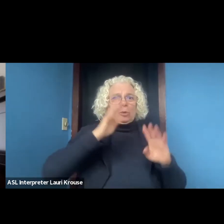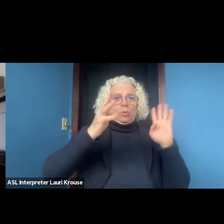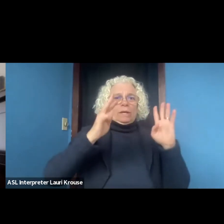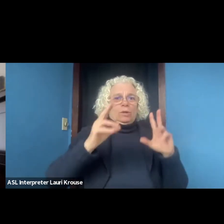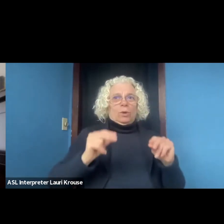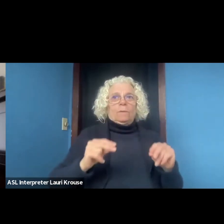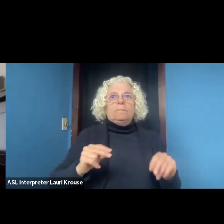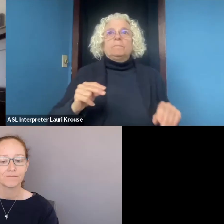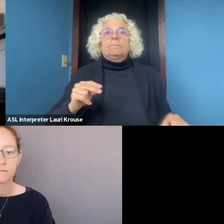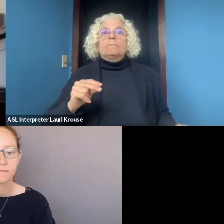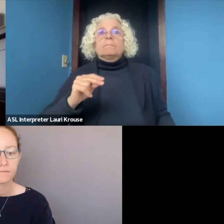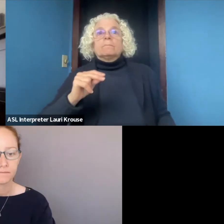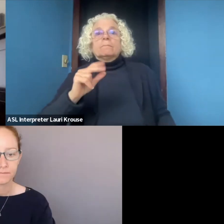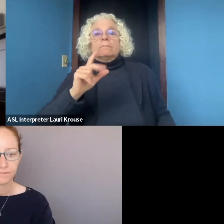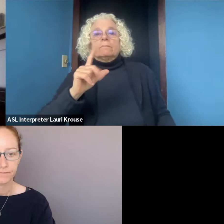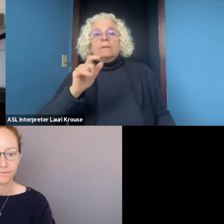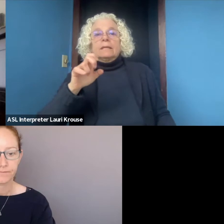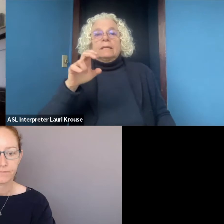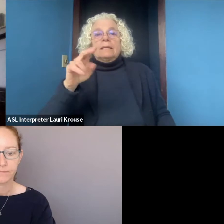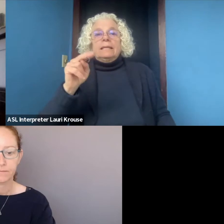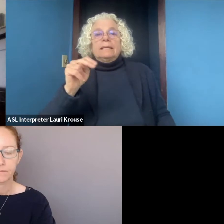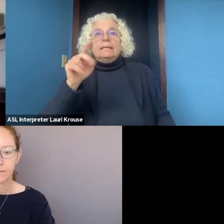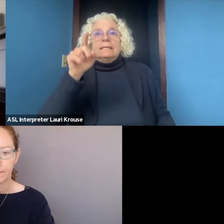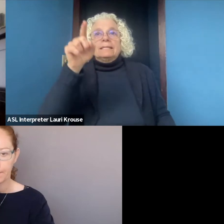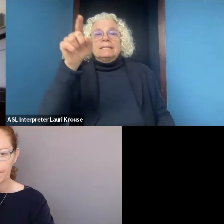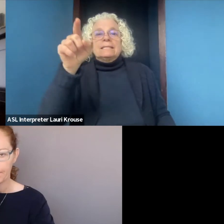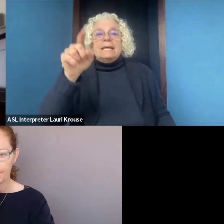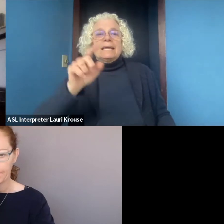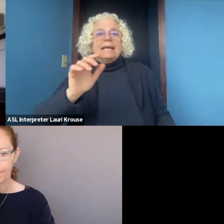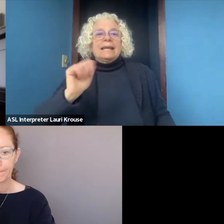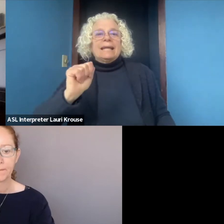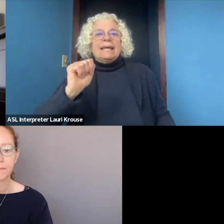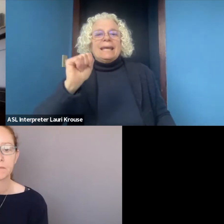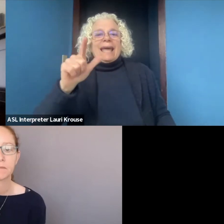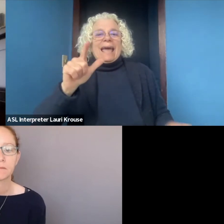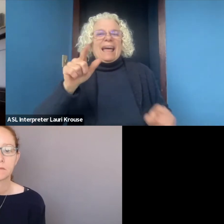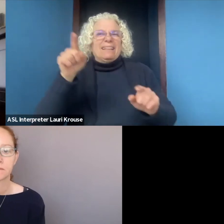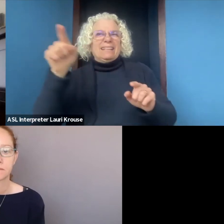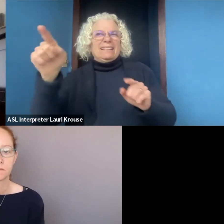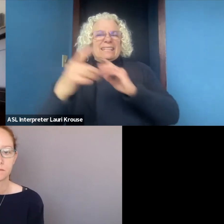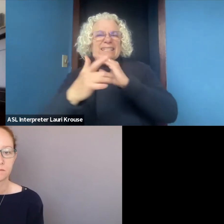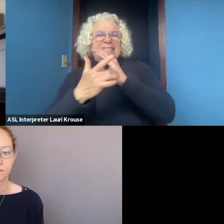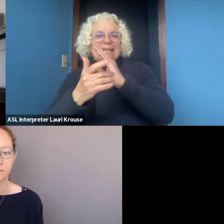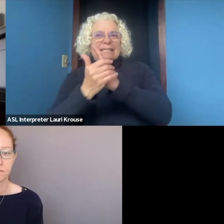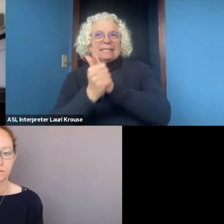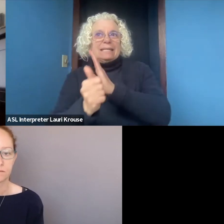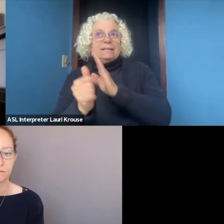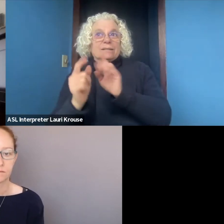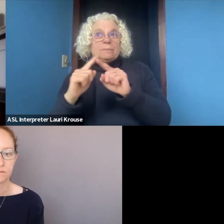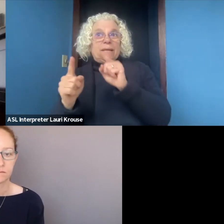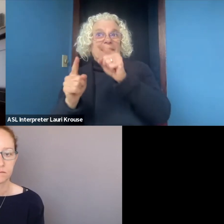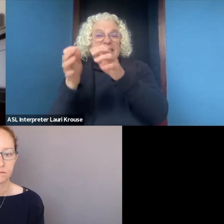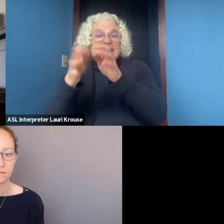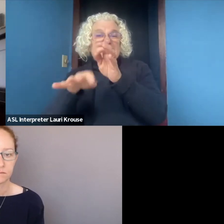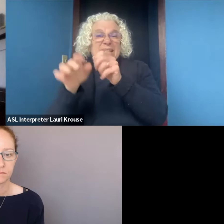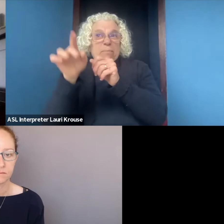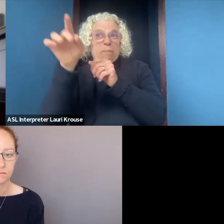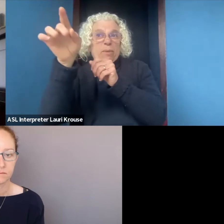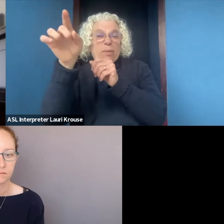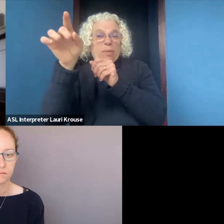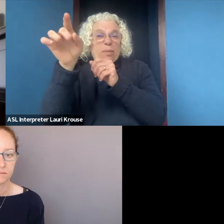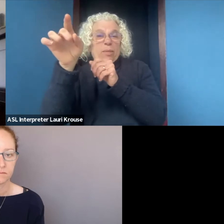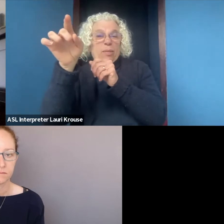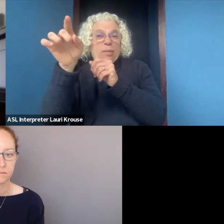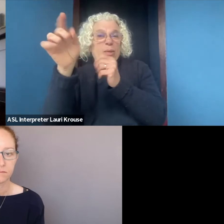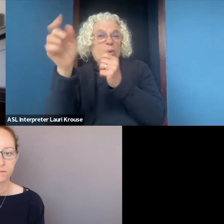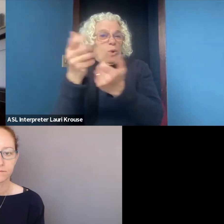just say that Al has great technical skills, but you can use Yes.